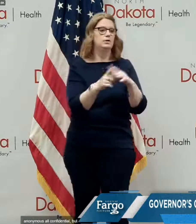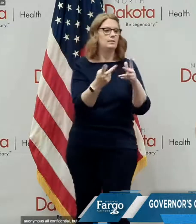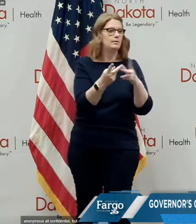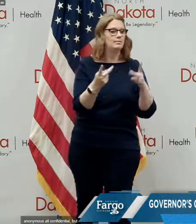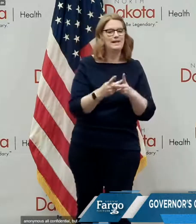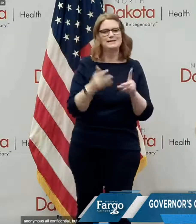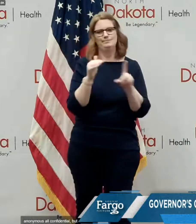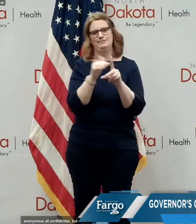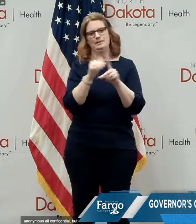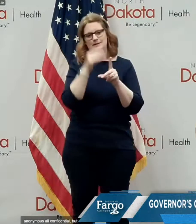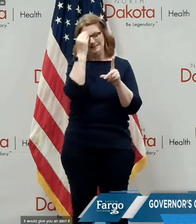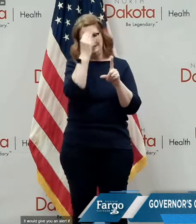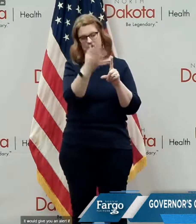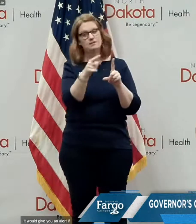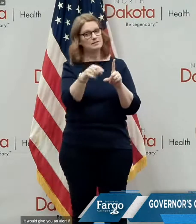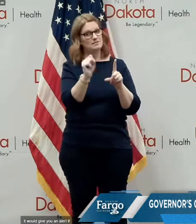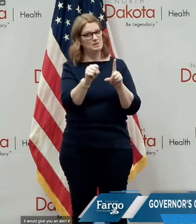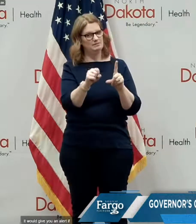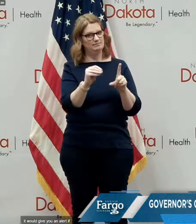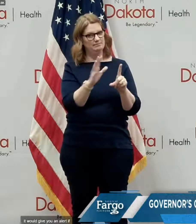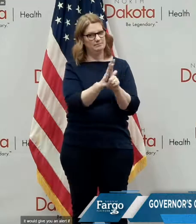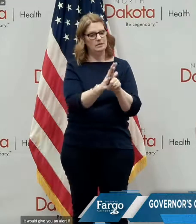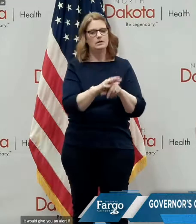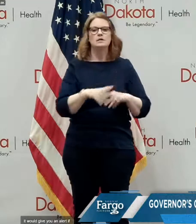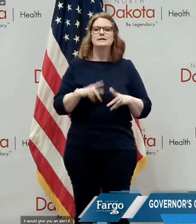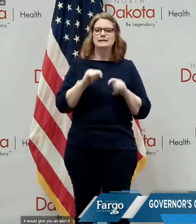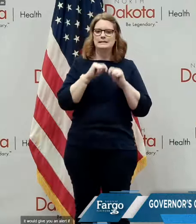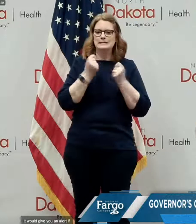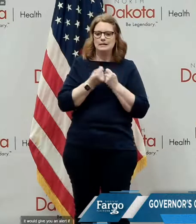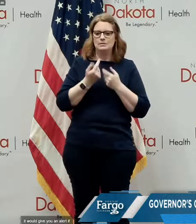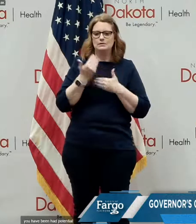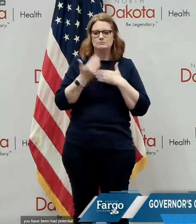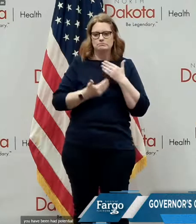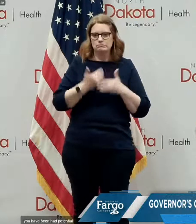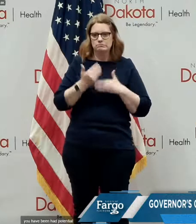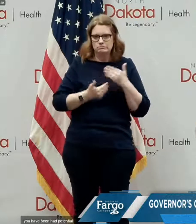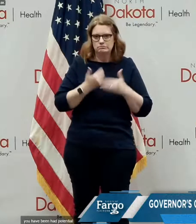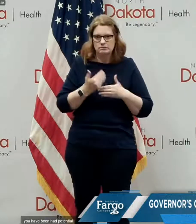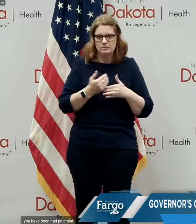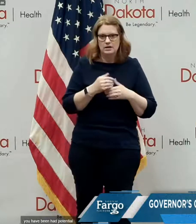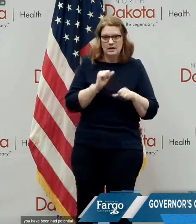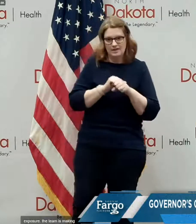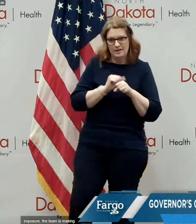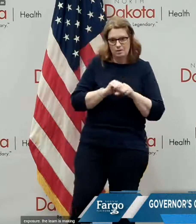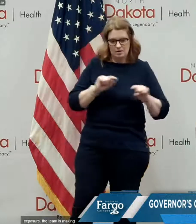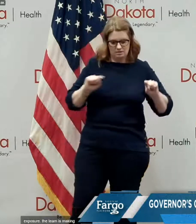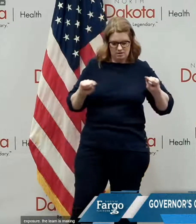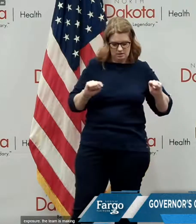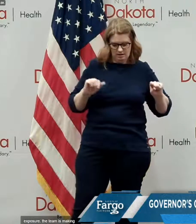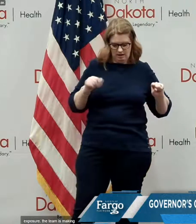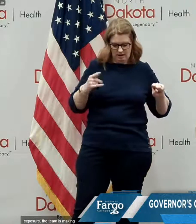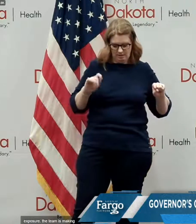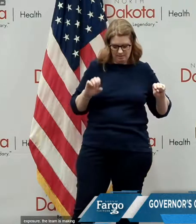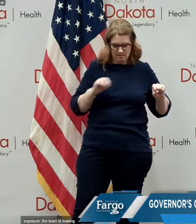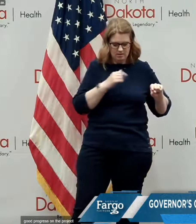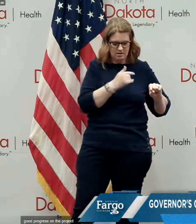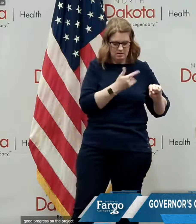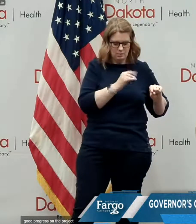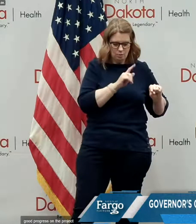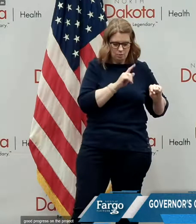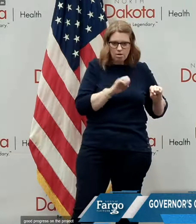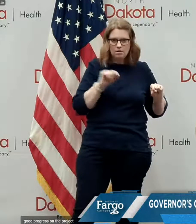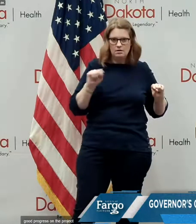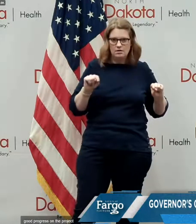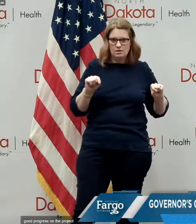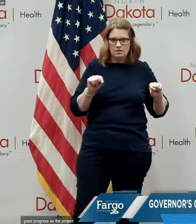The team is making good progress on the project, and of course working very closely with Apple and Google. And the plan is to release the Android